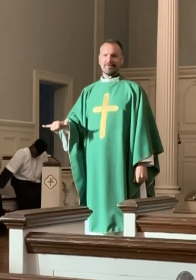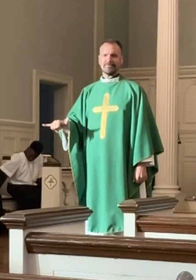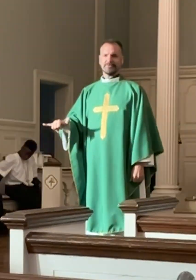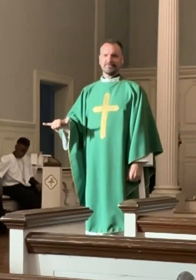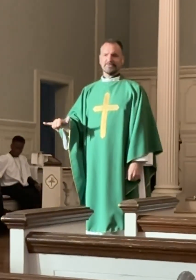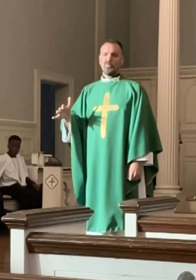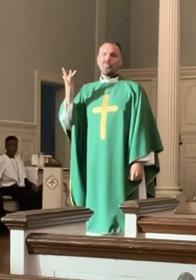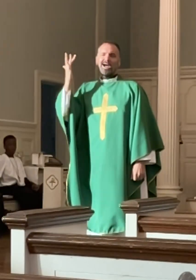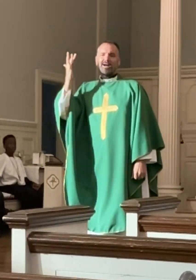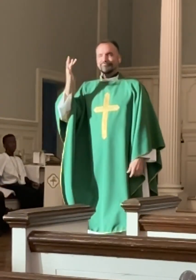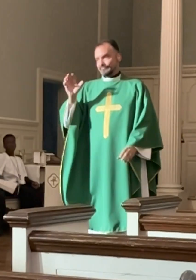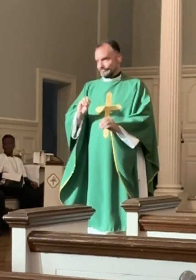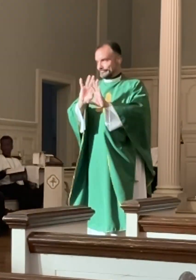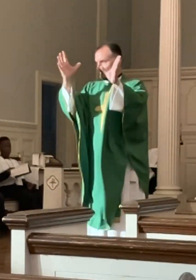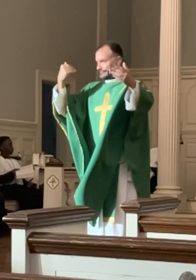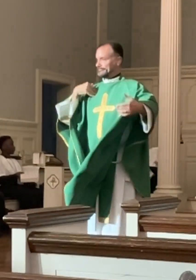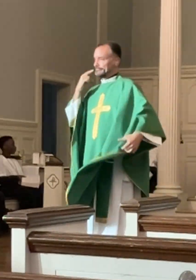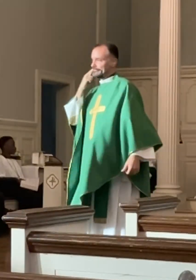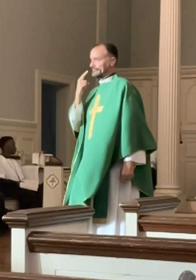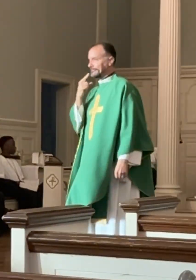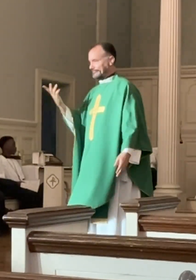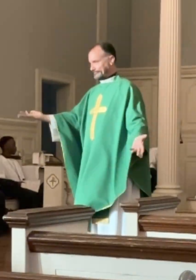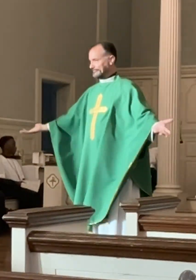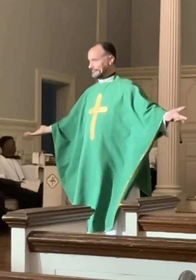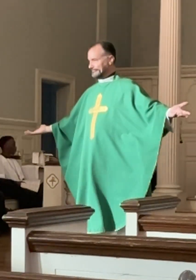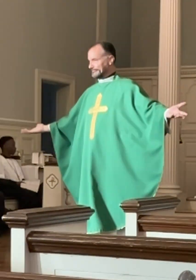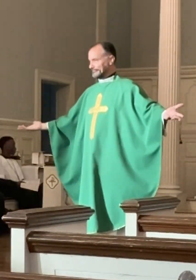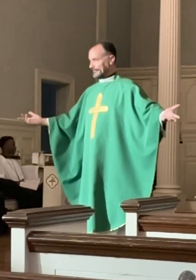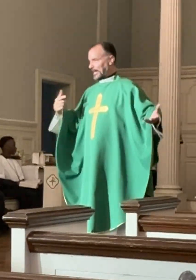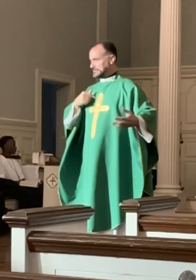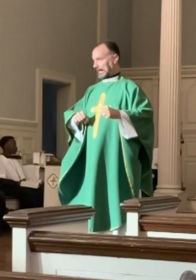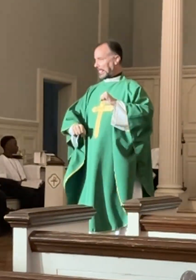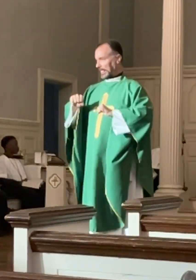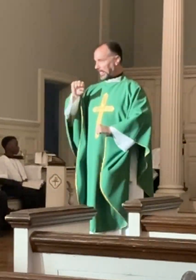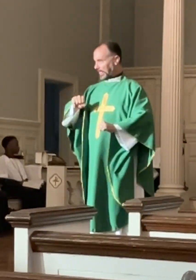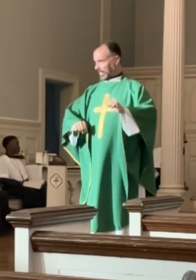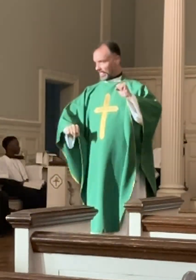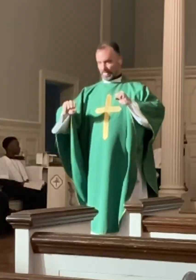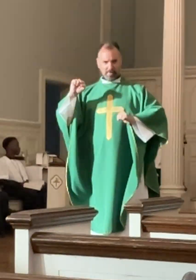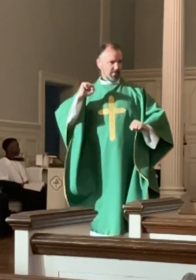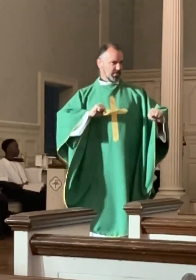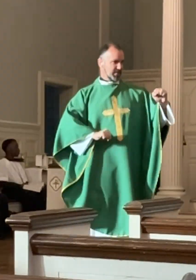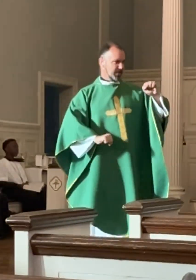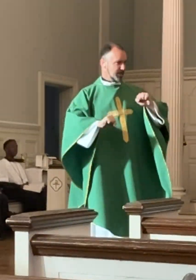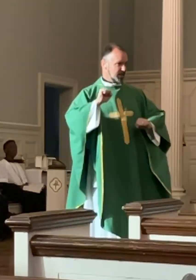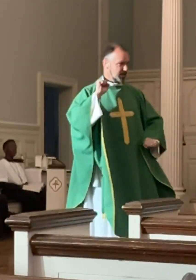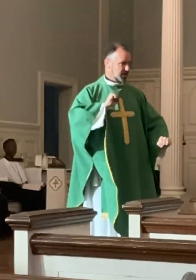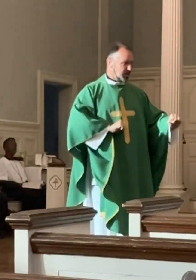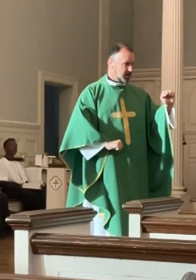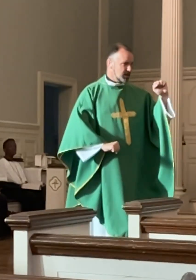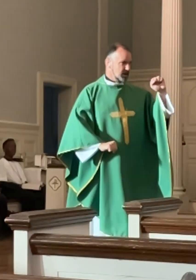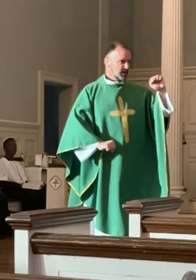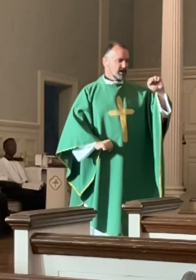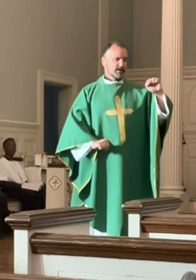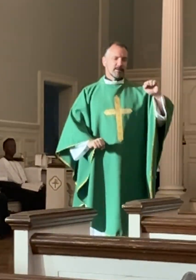assigned as a pastor. I always doubted that. And you can guess why? It's because I'm deaf. I didn't know